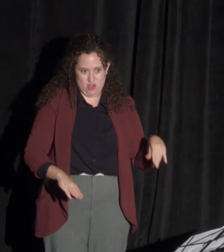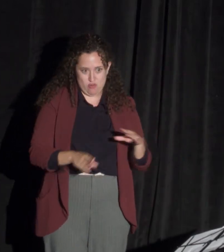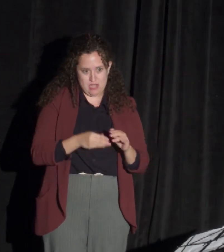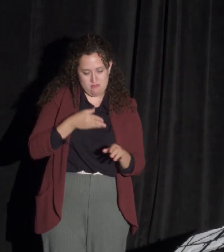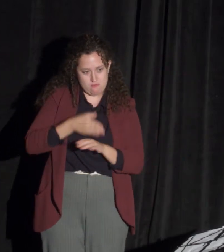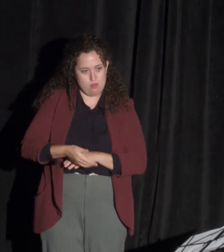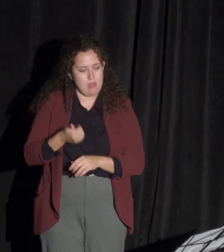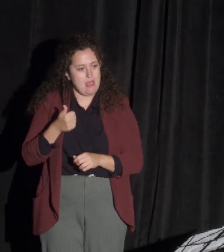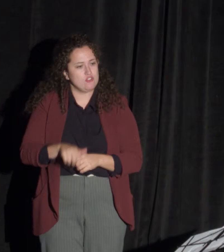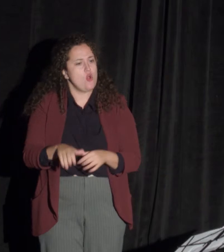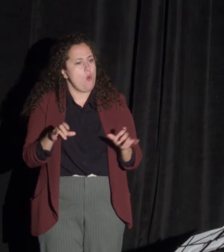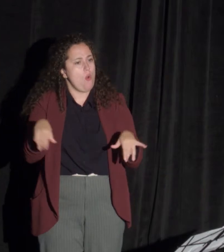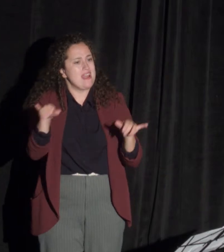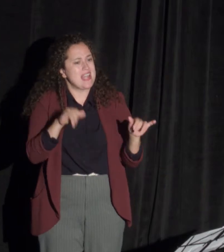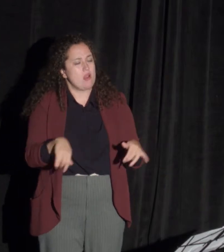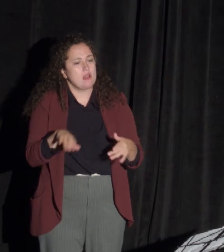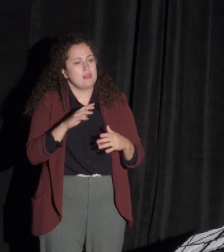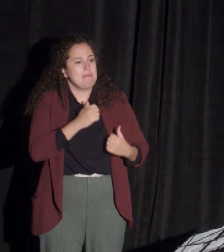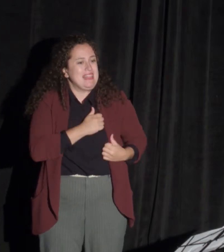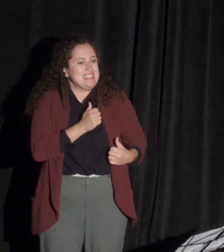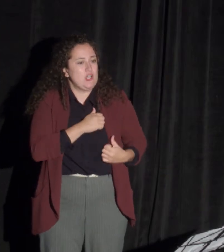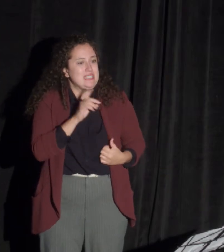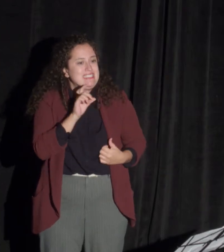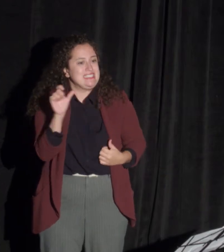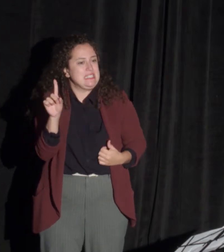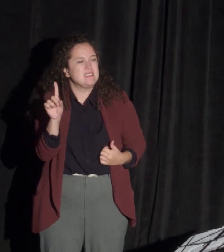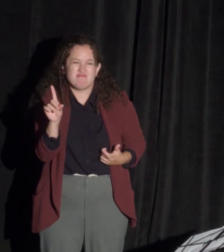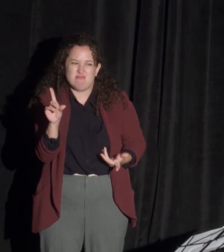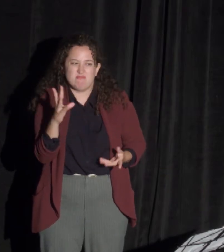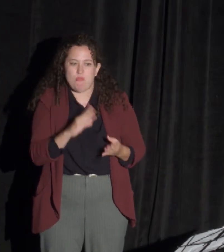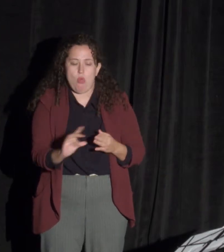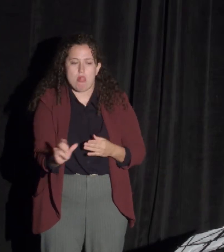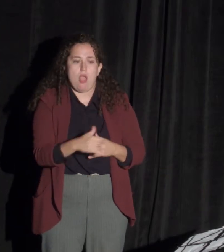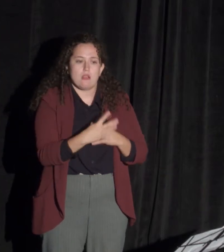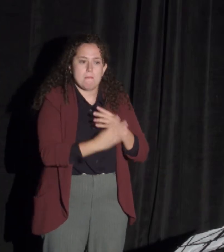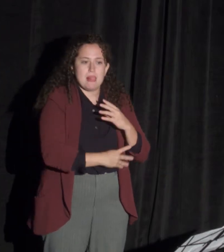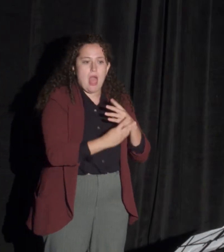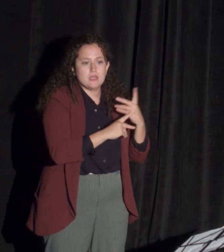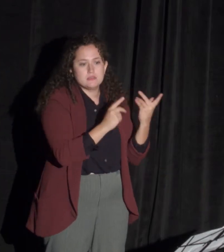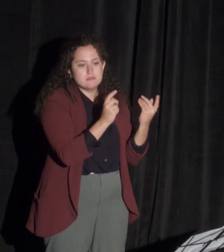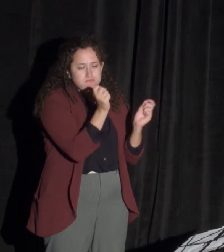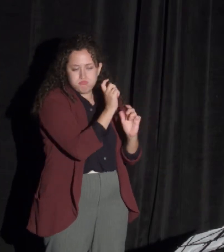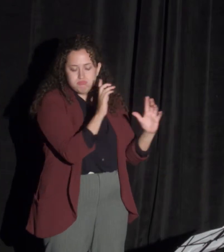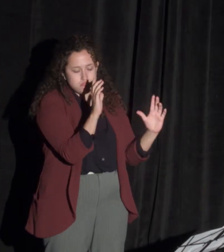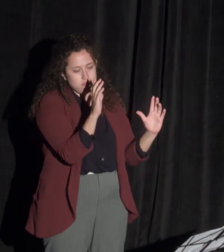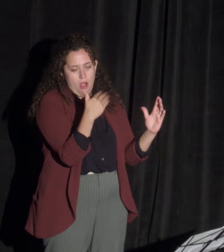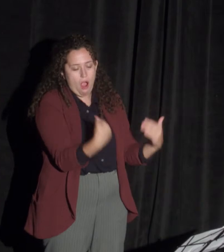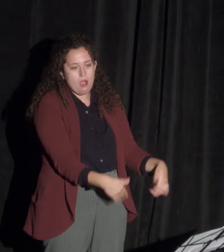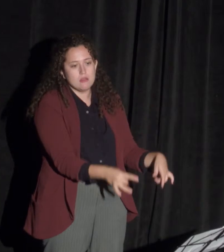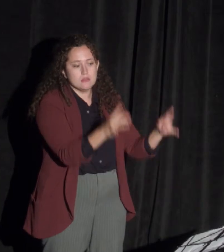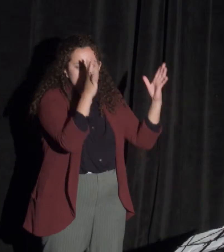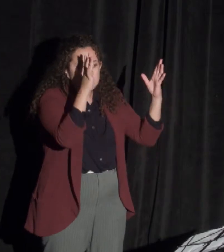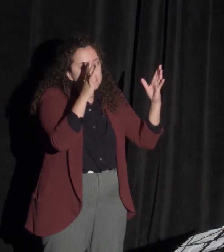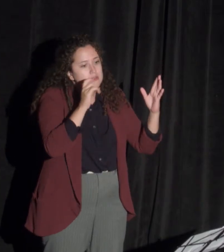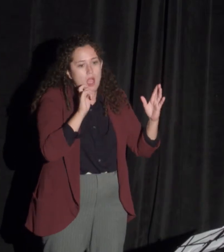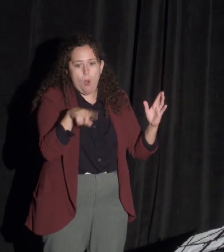deed was to others more of a hallucinatory bloodbath. The rules of empire narrative are not only stressed, but shattered.